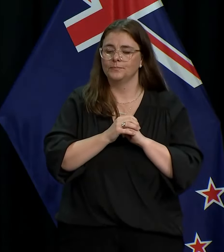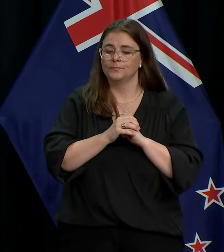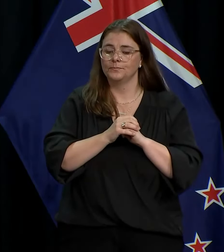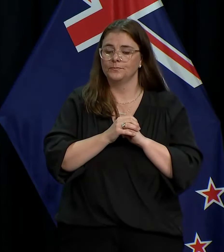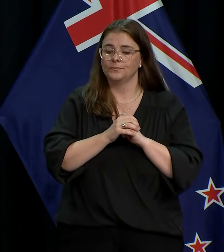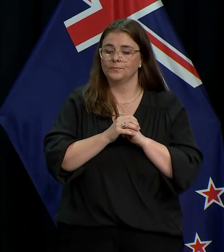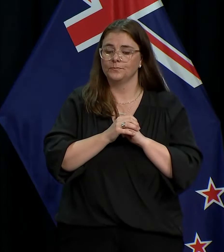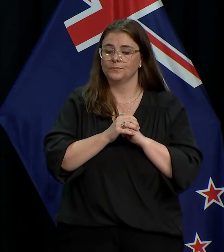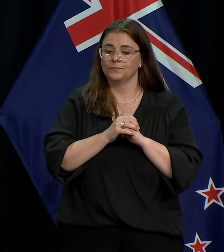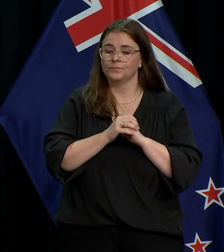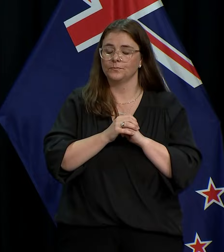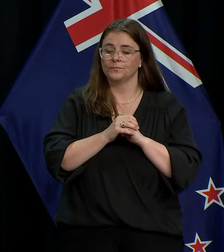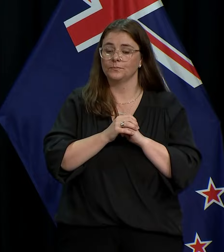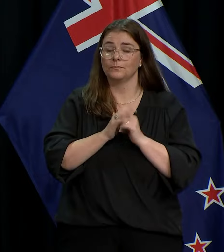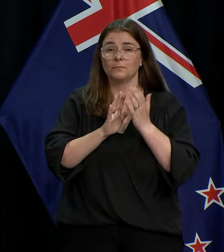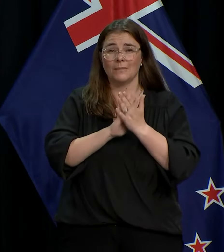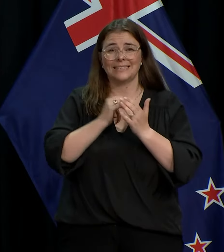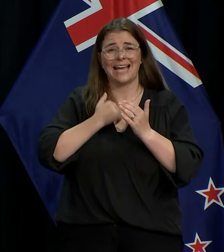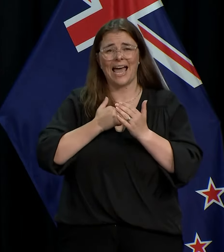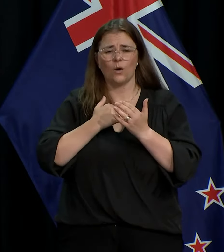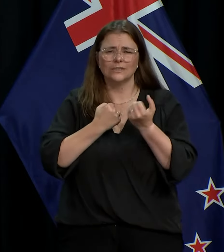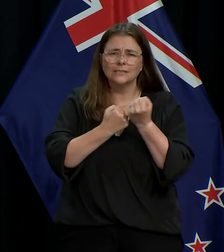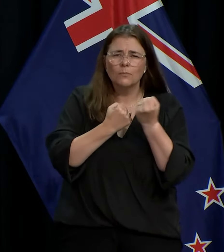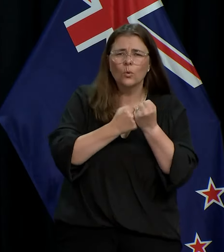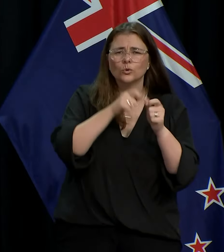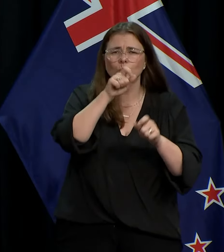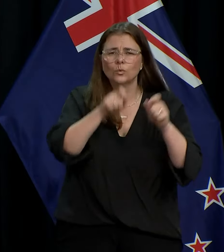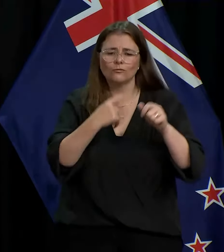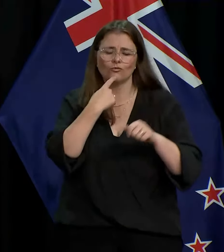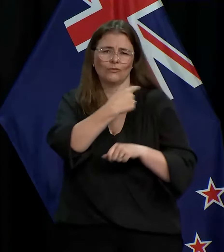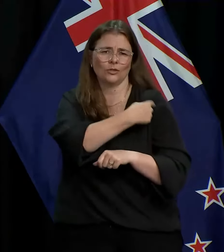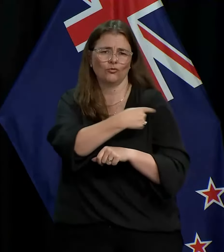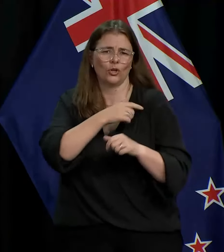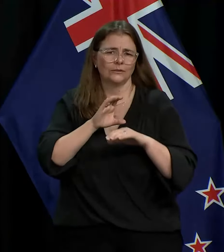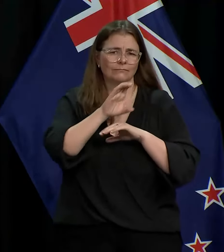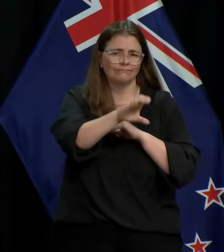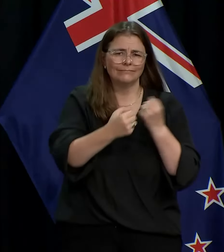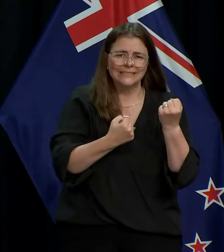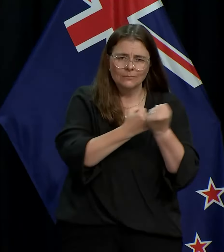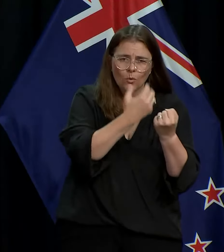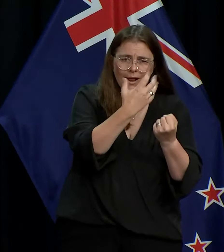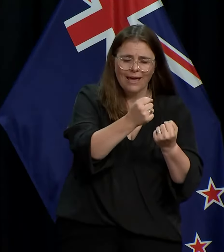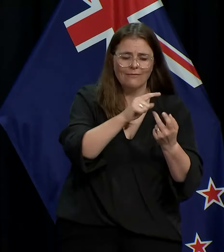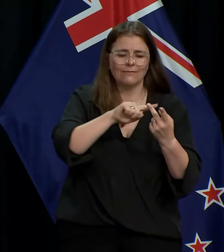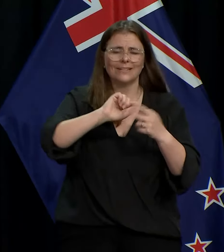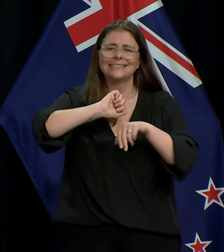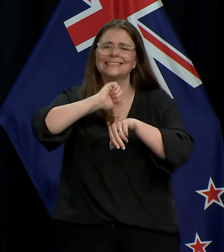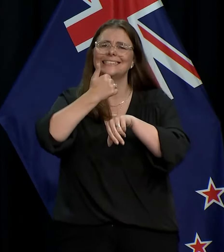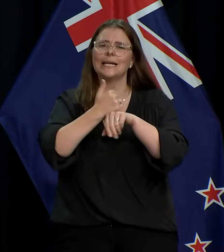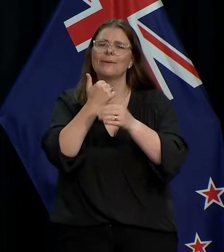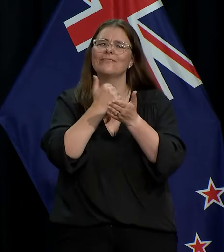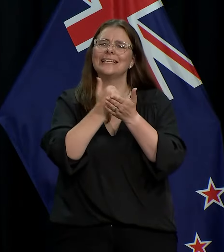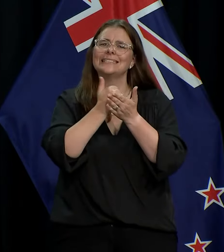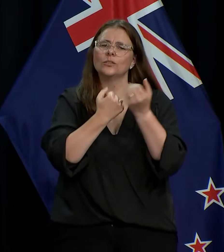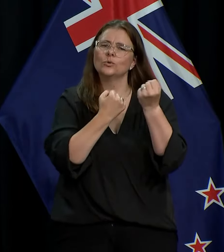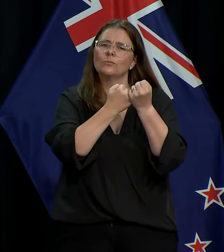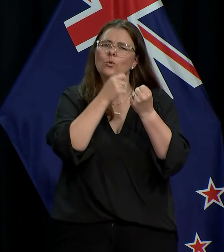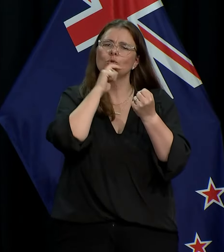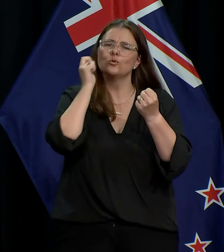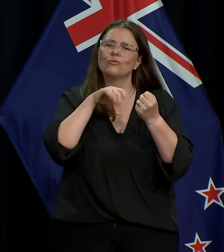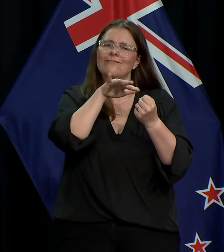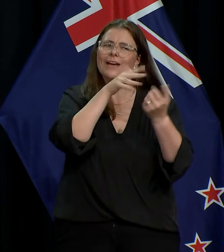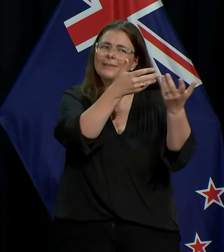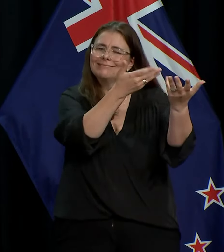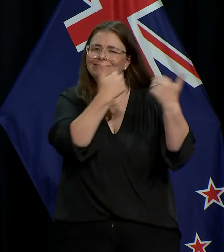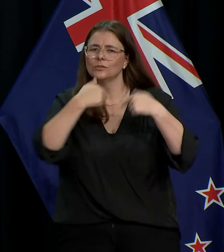support is in addition to the humanitarian support provided to the Red Cross and the establishment of a special Ukraine visa for family members of Ukrainians